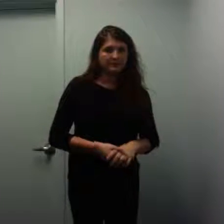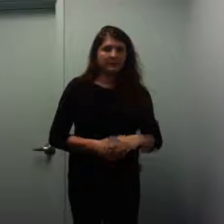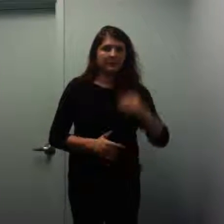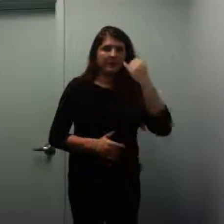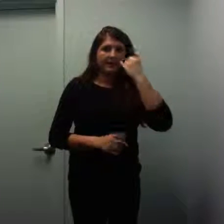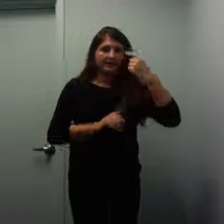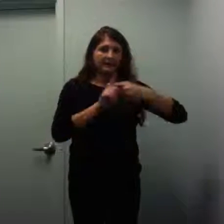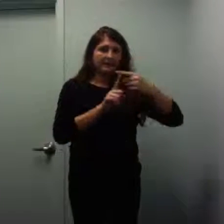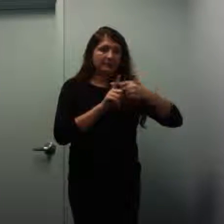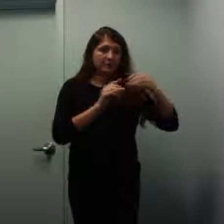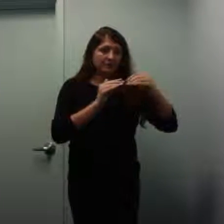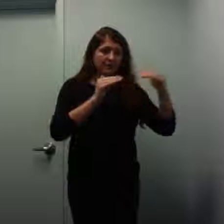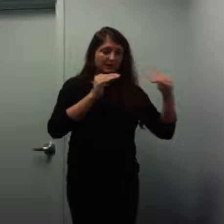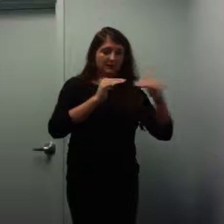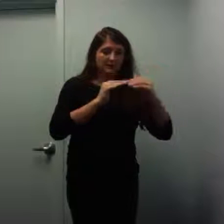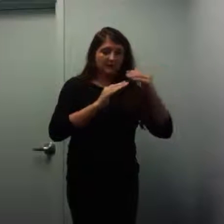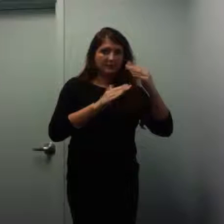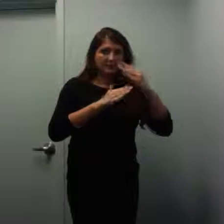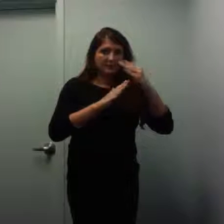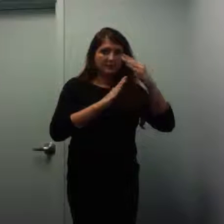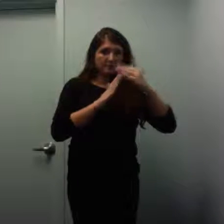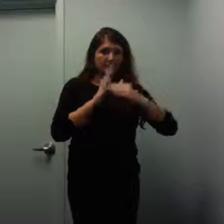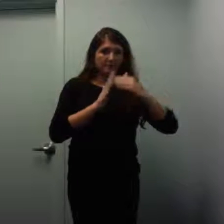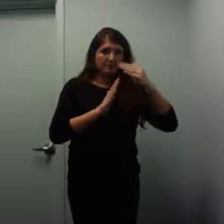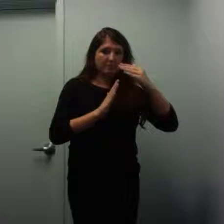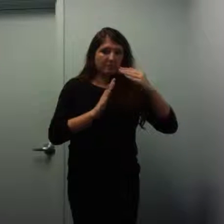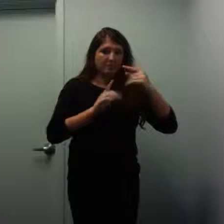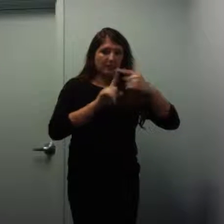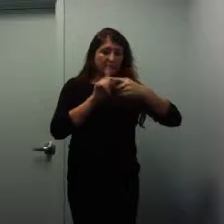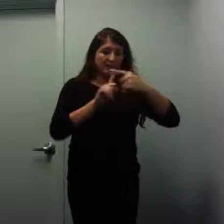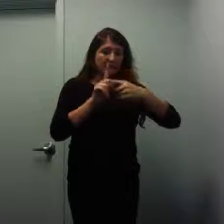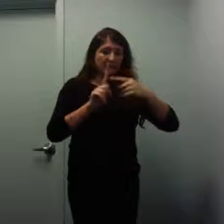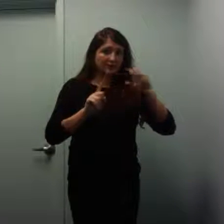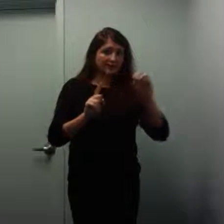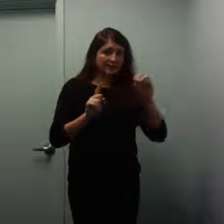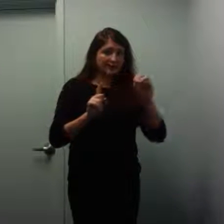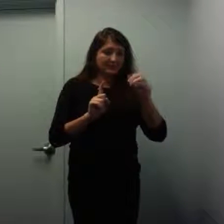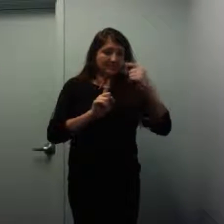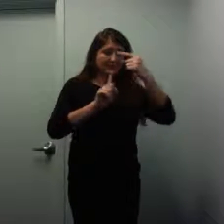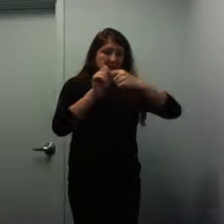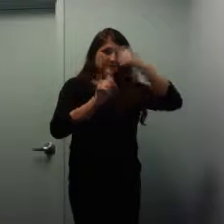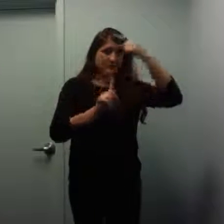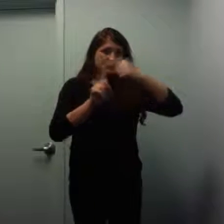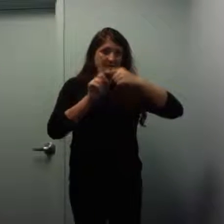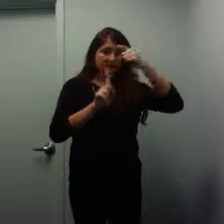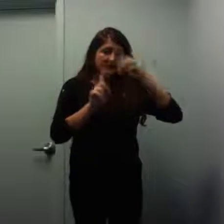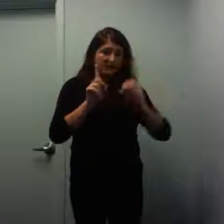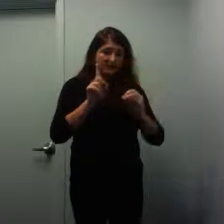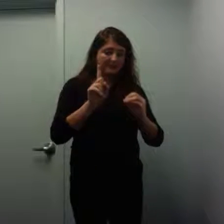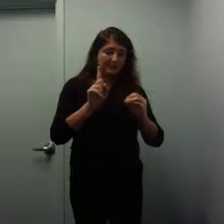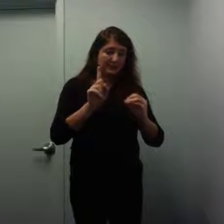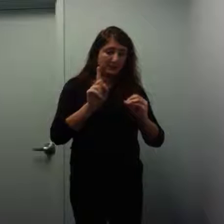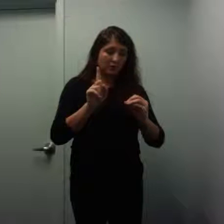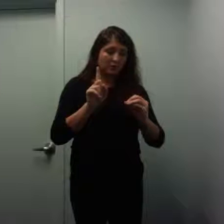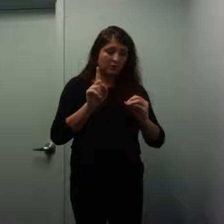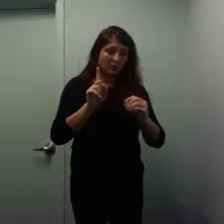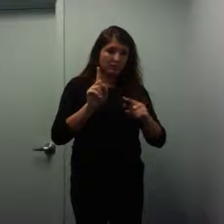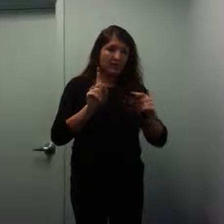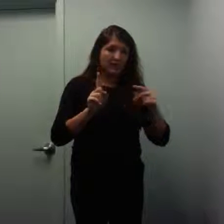Celsius, then you have frost. I was watching the news last night. They said the low last